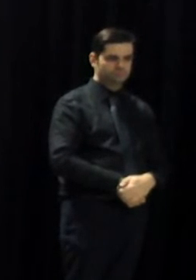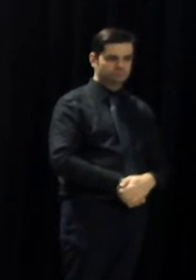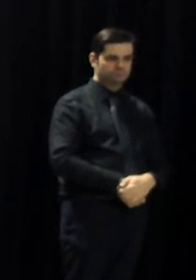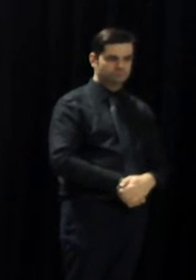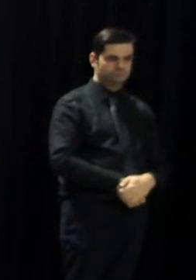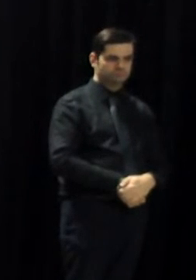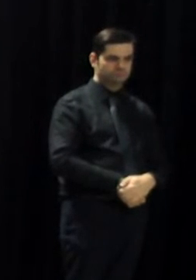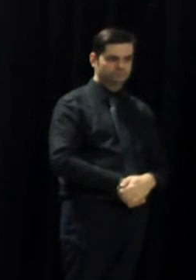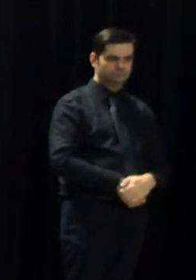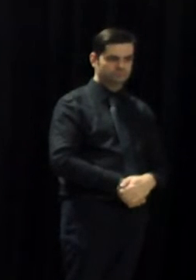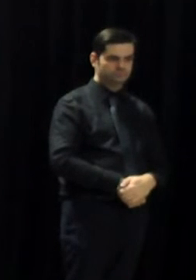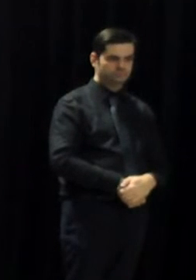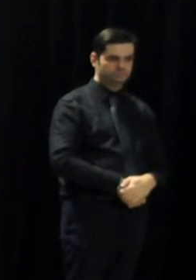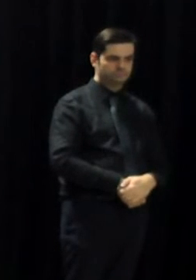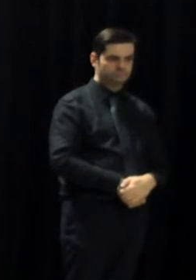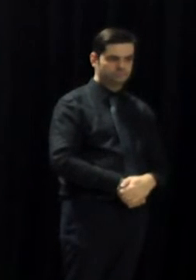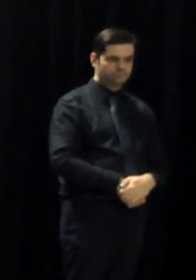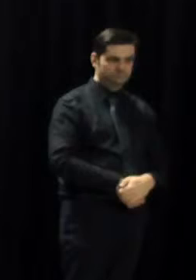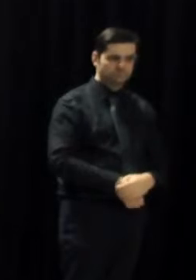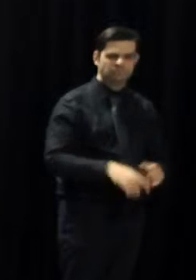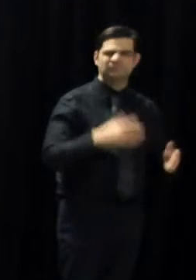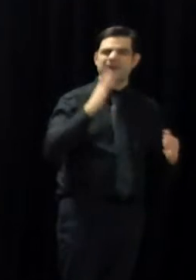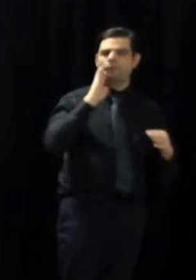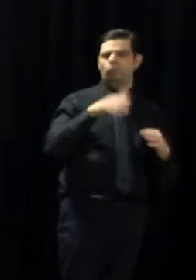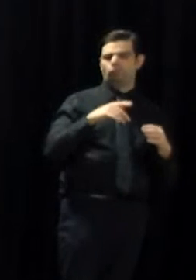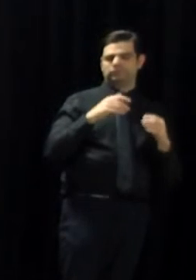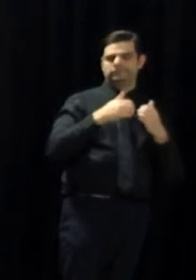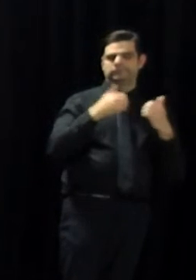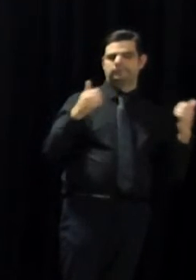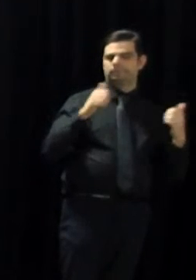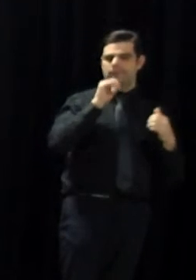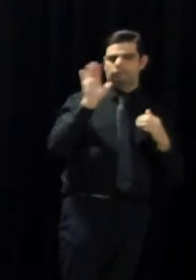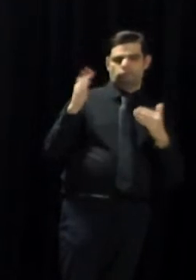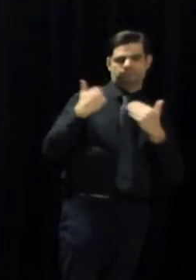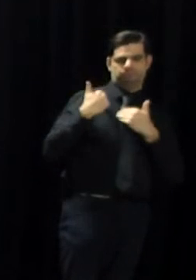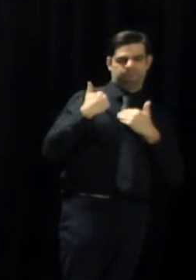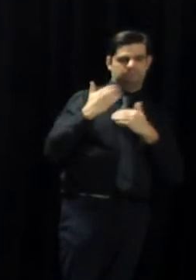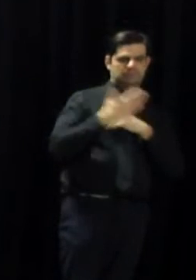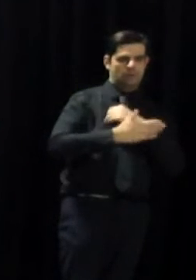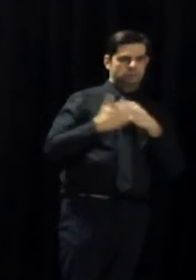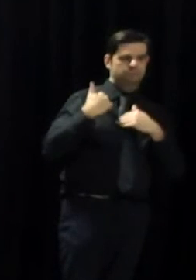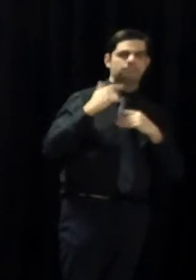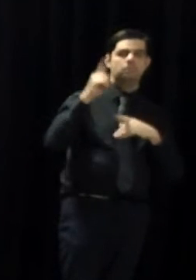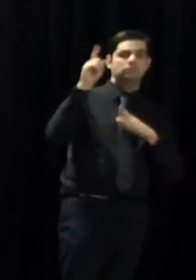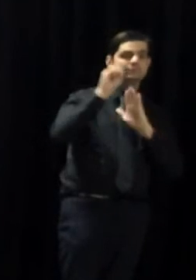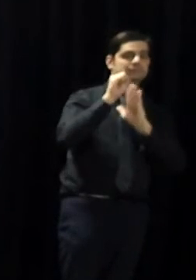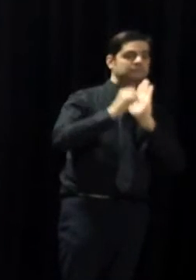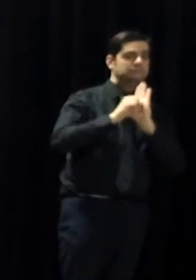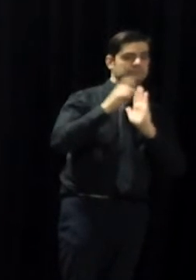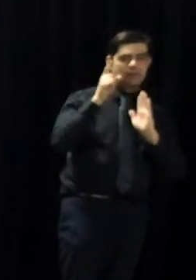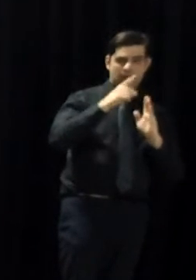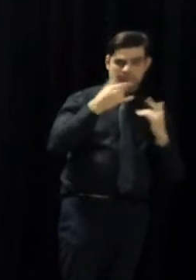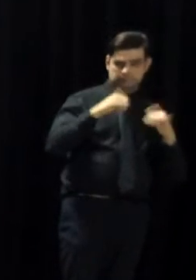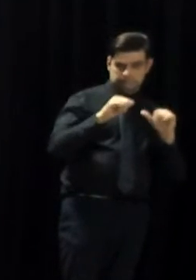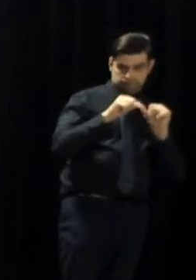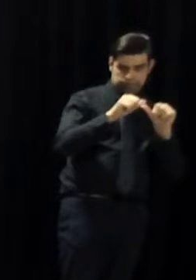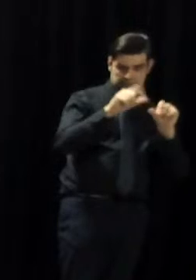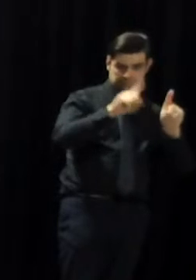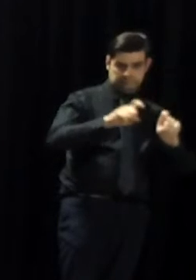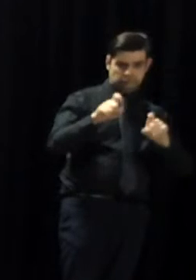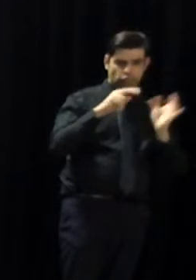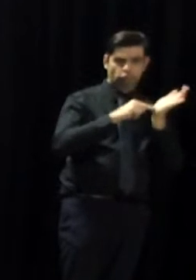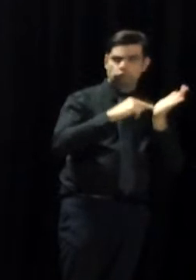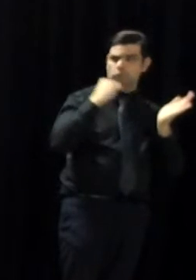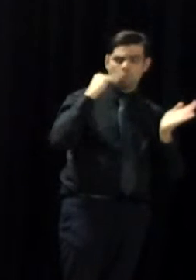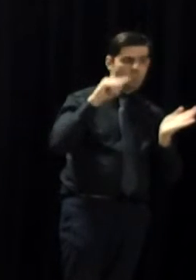residents aggressively? I don't know the specifics, Tim. I know that the state is monitoring the quality